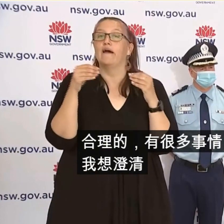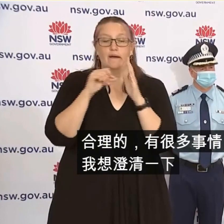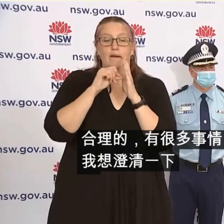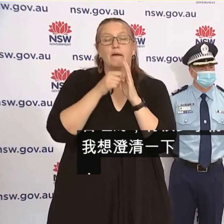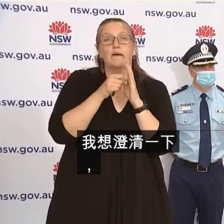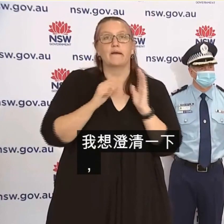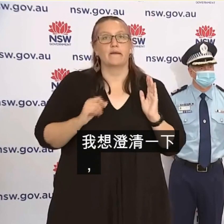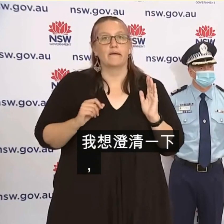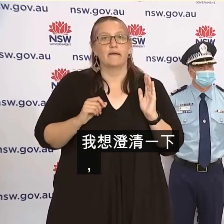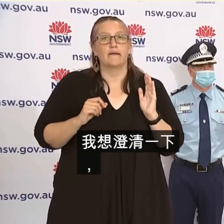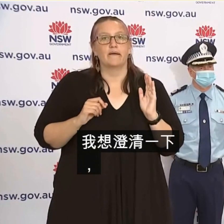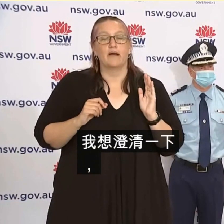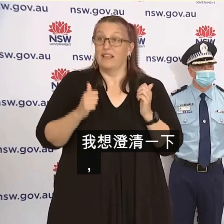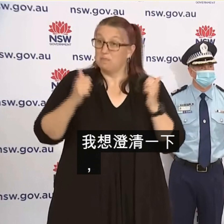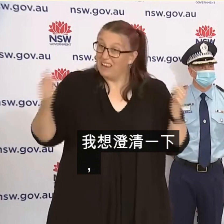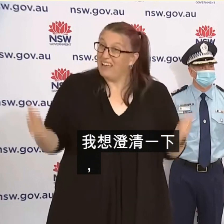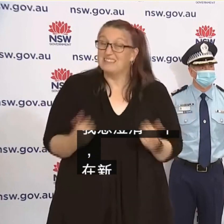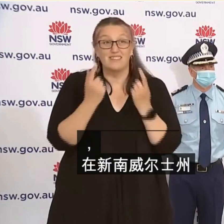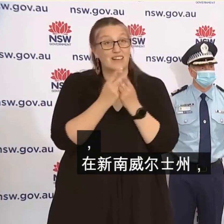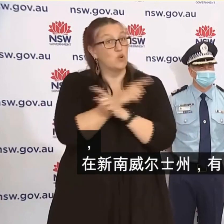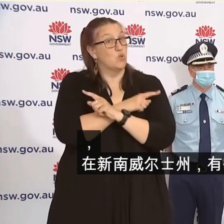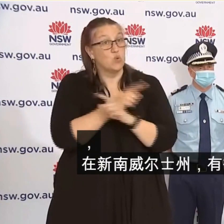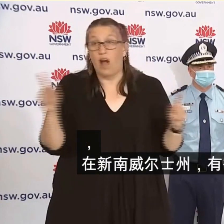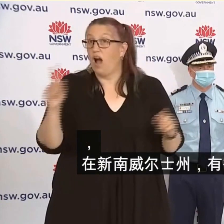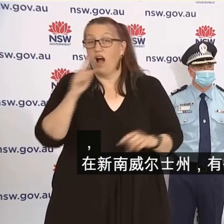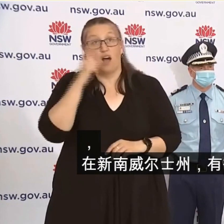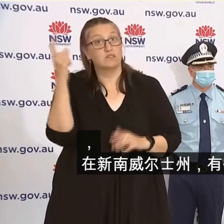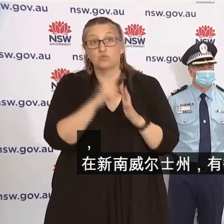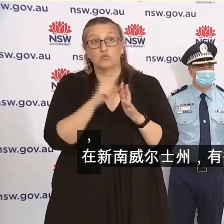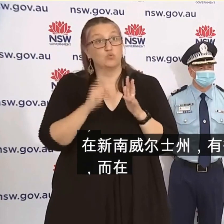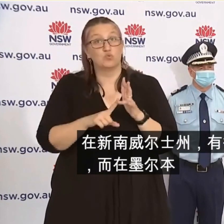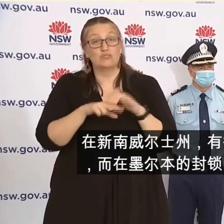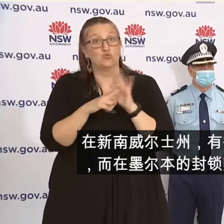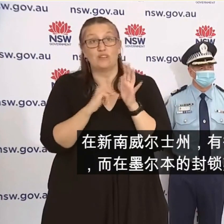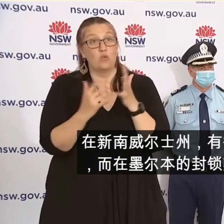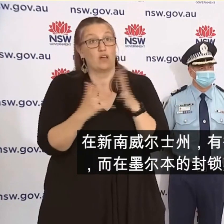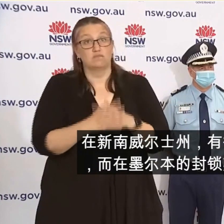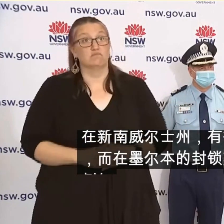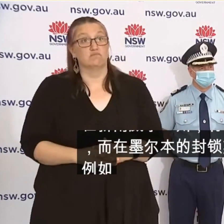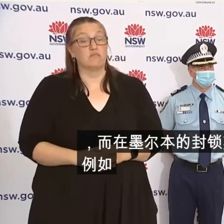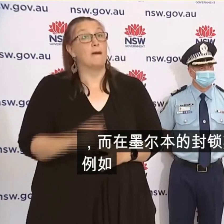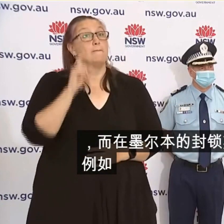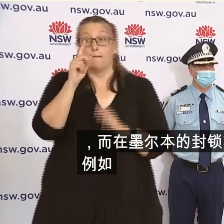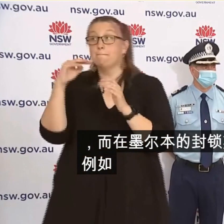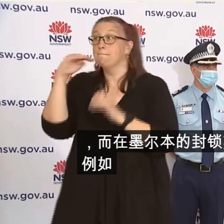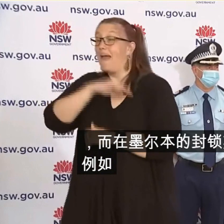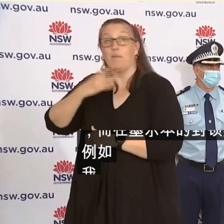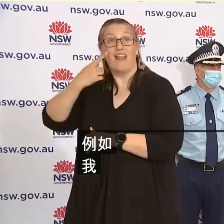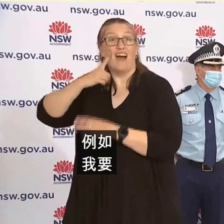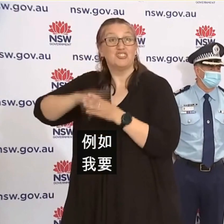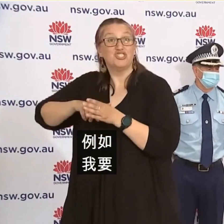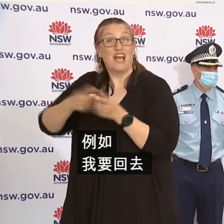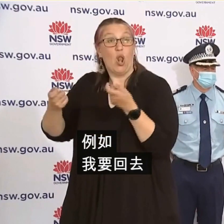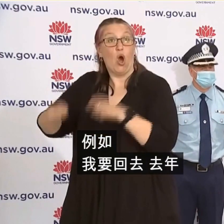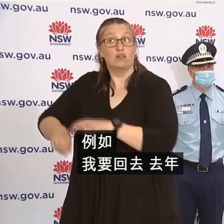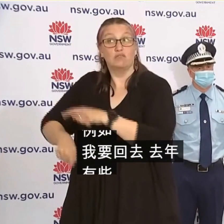this clear, there are plenty of things you can't do in New South Wales that you could do during the lockdown in Melbourne, for example. I'm